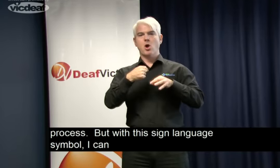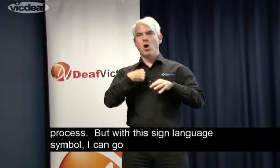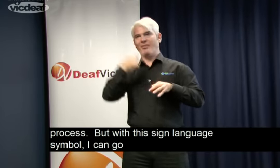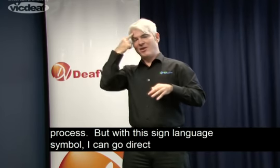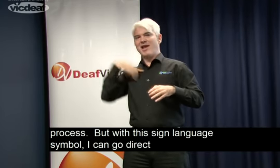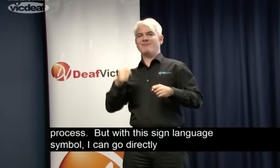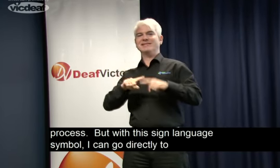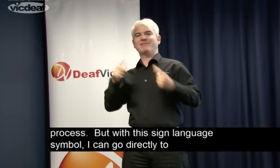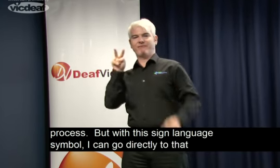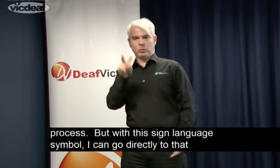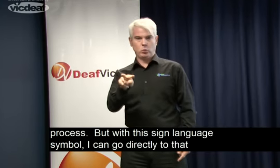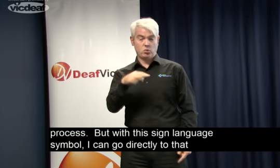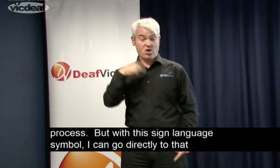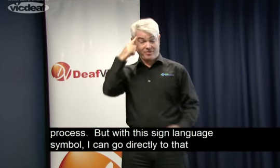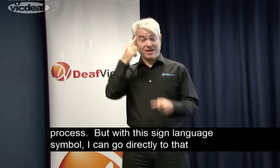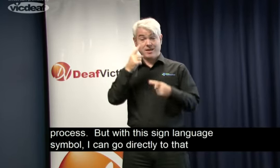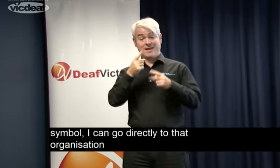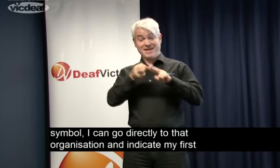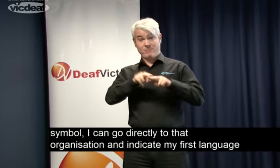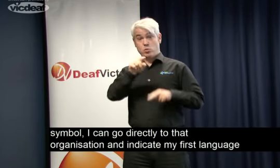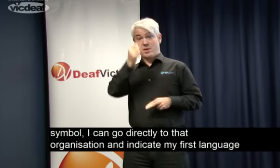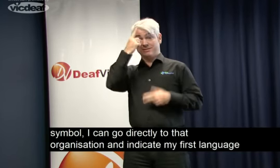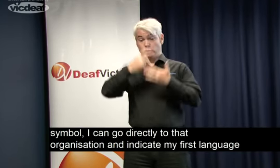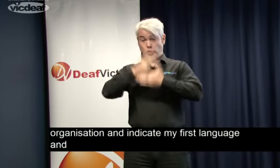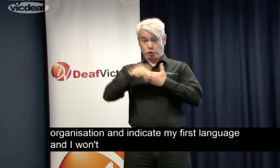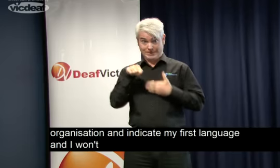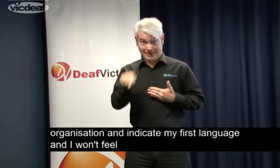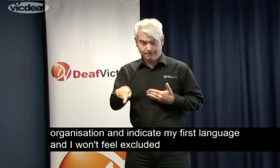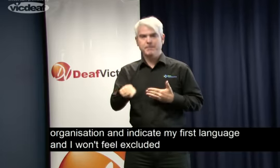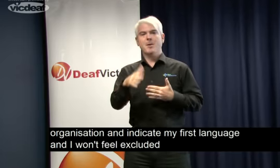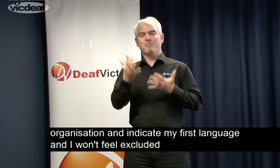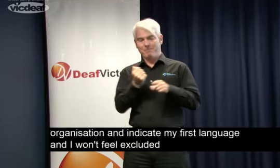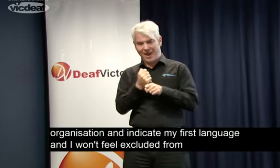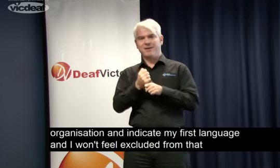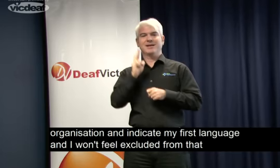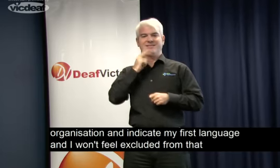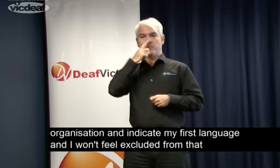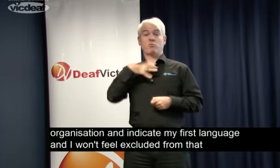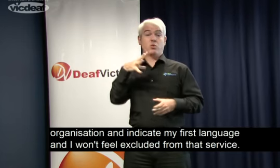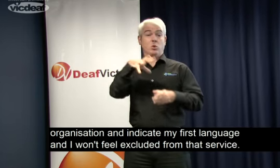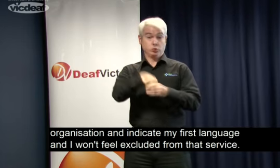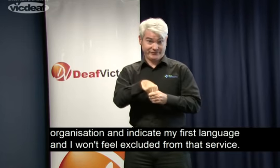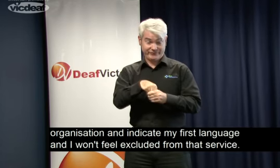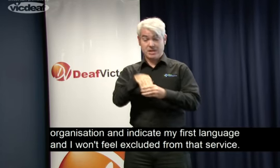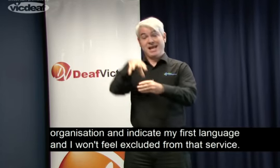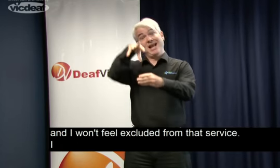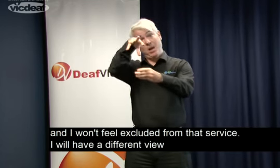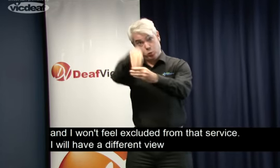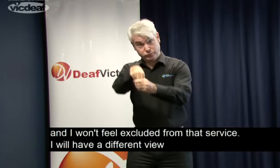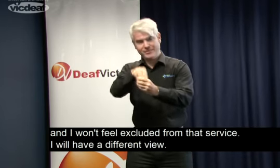feel excluded from that service. And I'll have a different view. So I think if you think about the scheme, it's really ensuring that deaf people